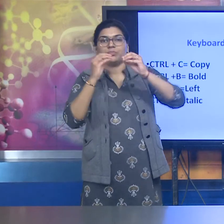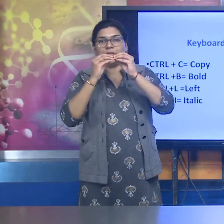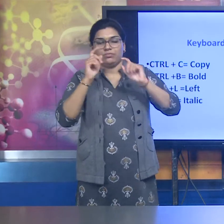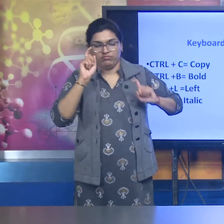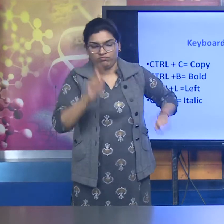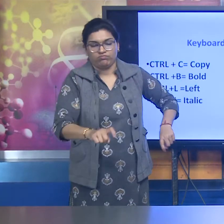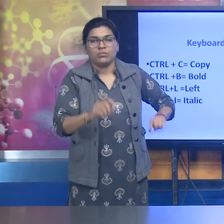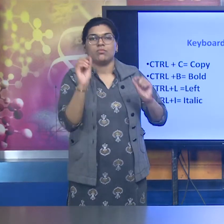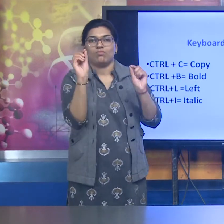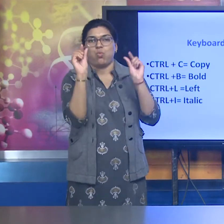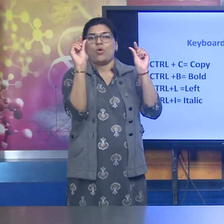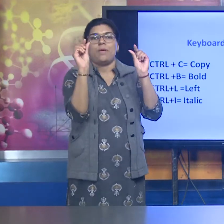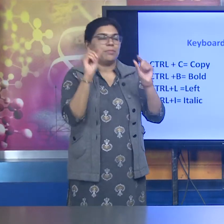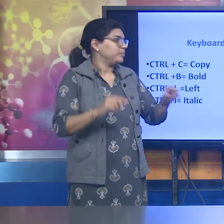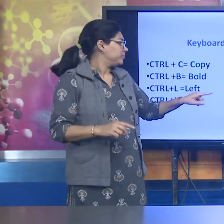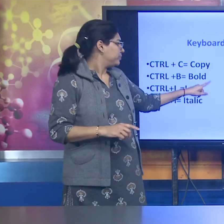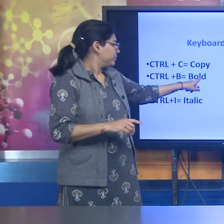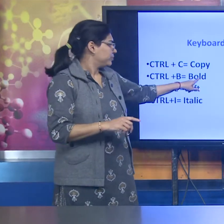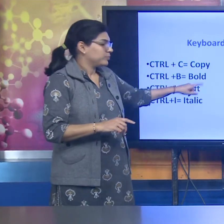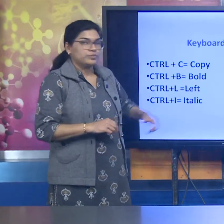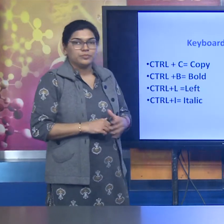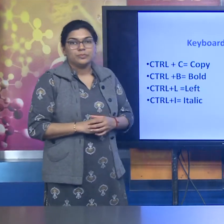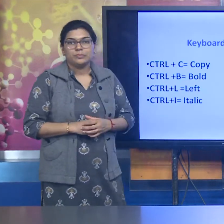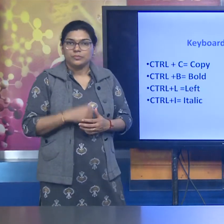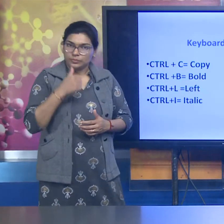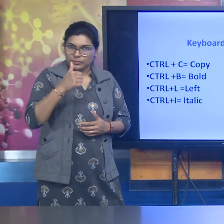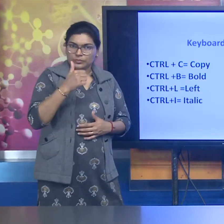plus B, that is bold.